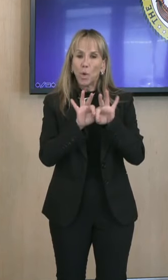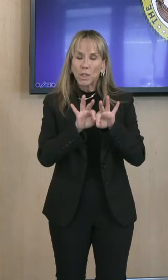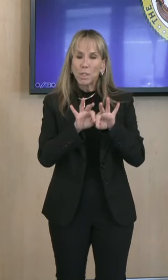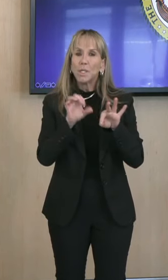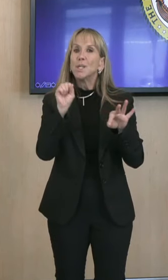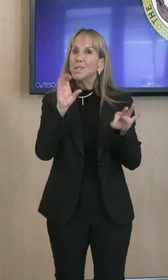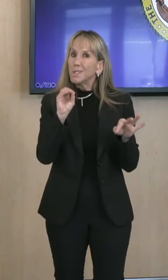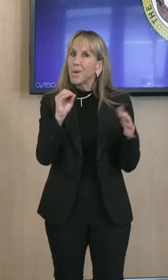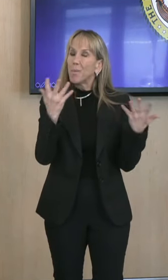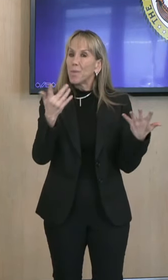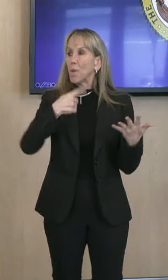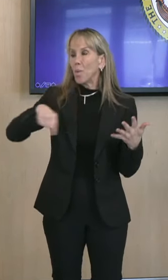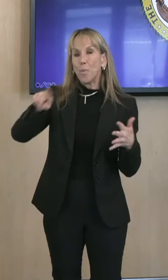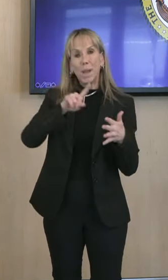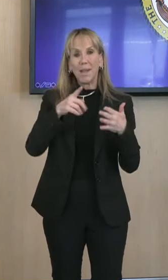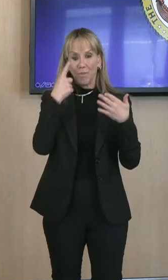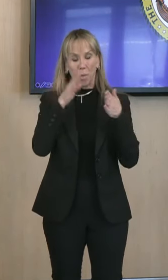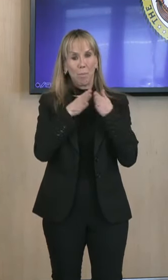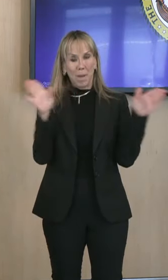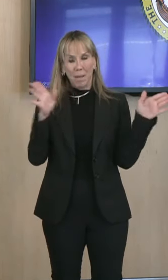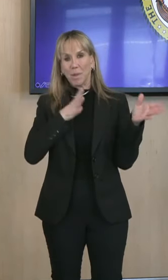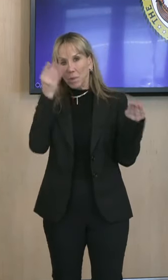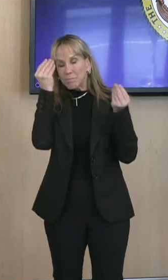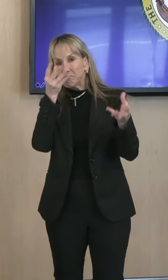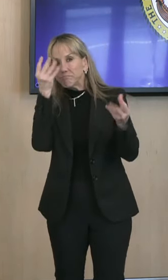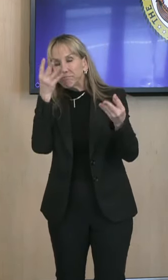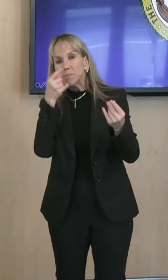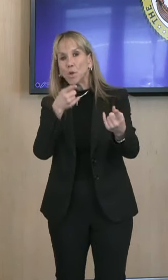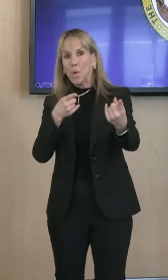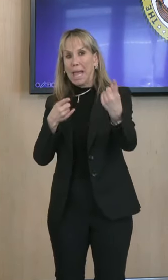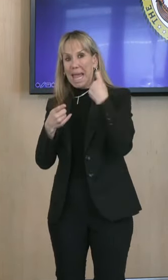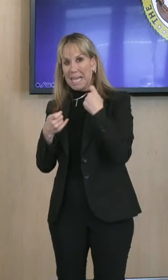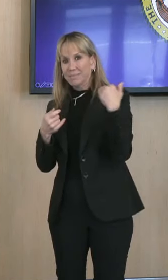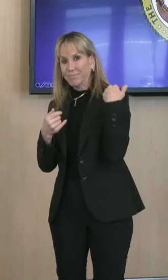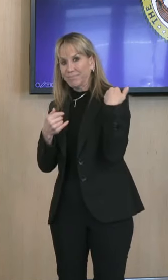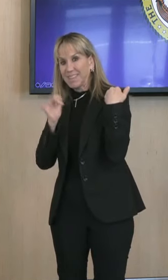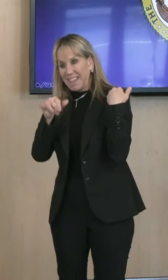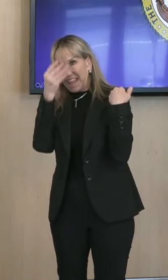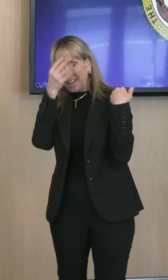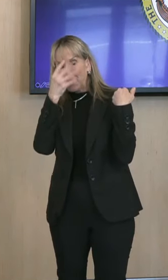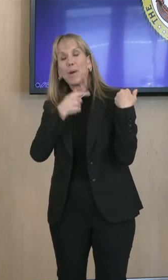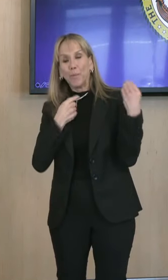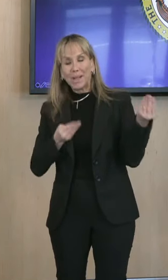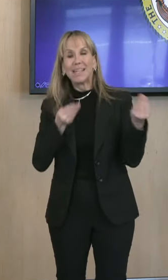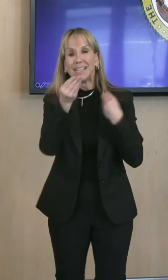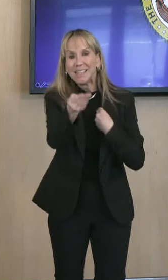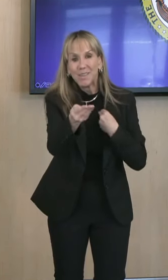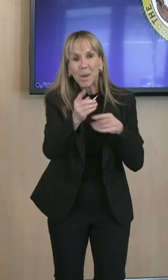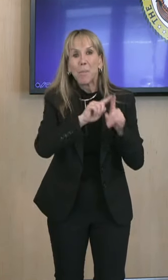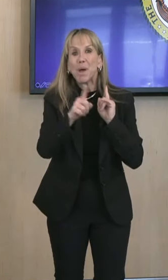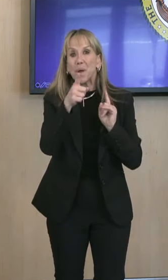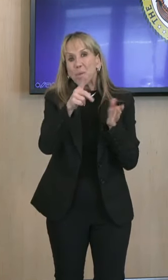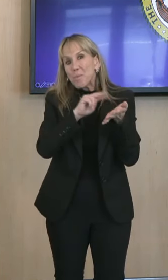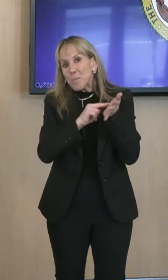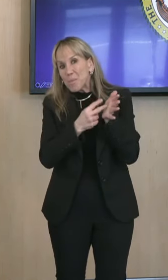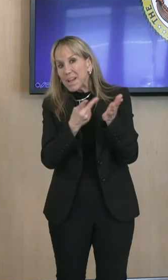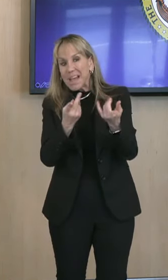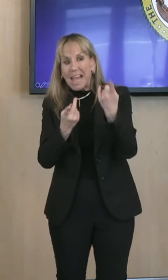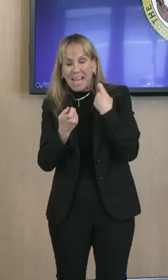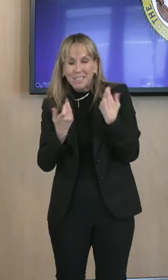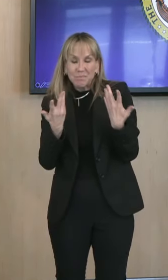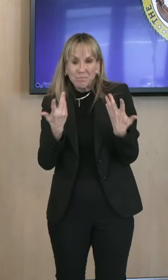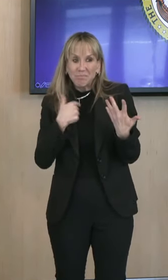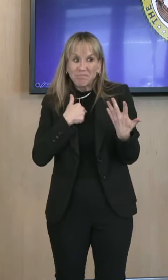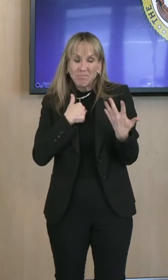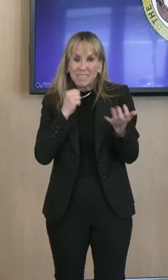as your public stewards of providing data that's been asked for. But to answer your question specifically, Matt, practically, to me at